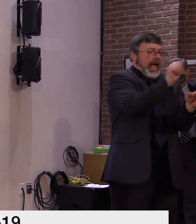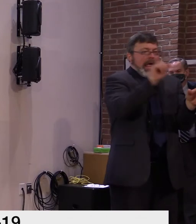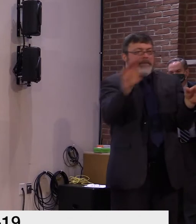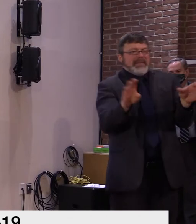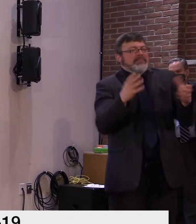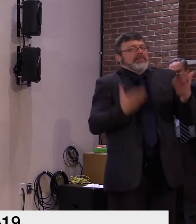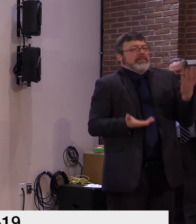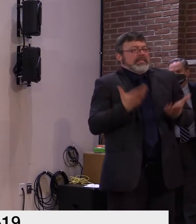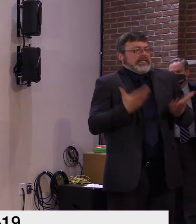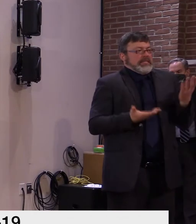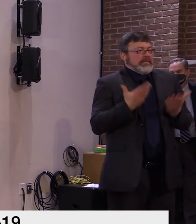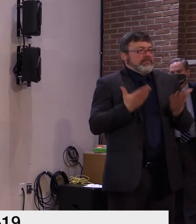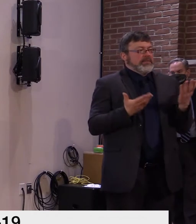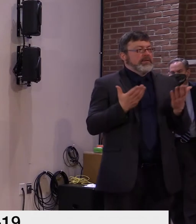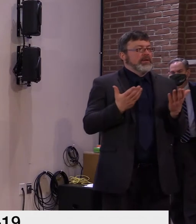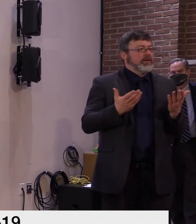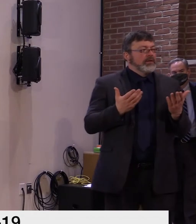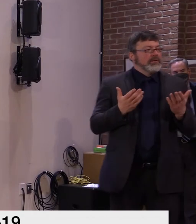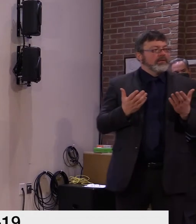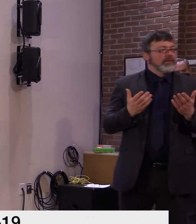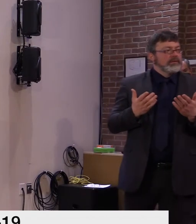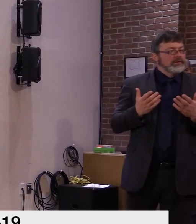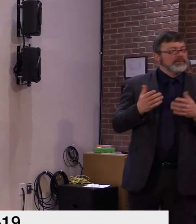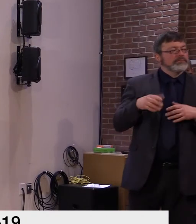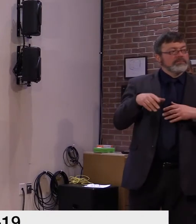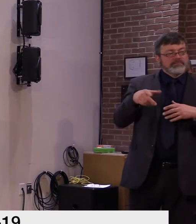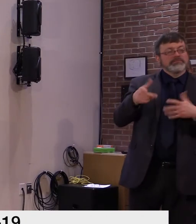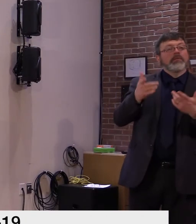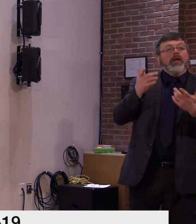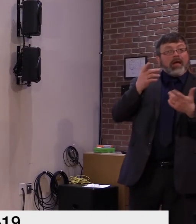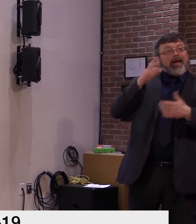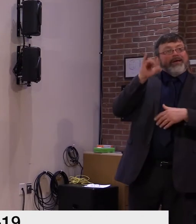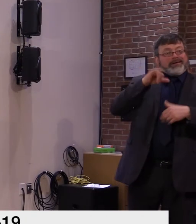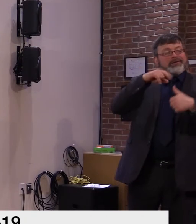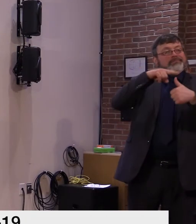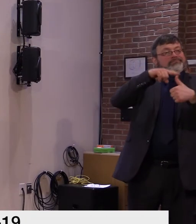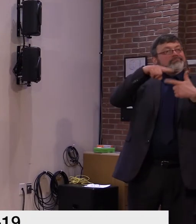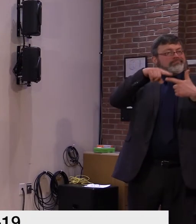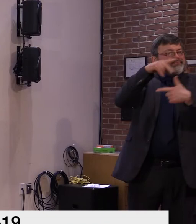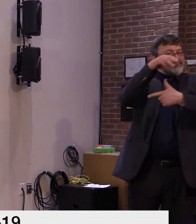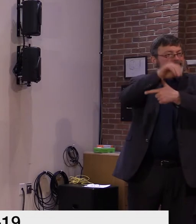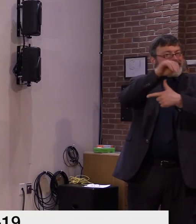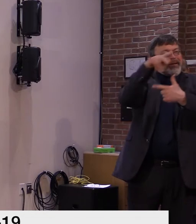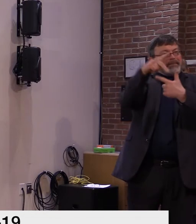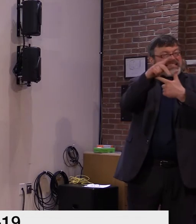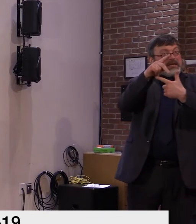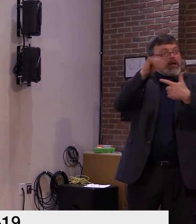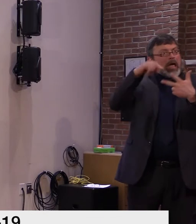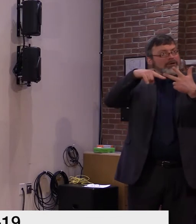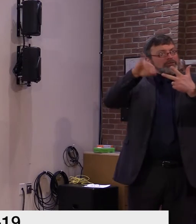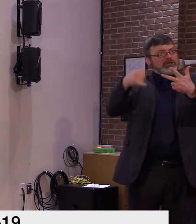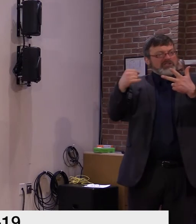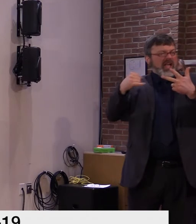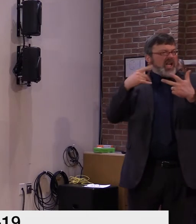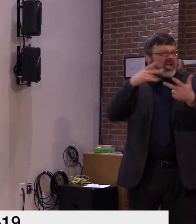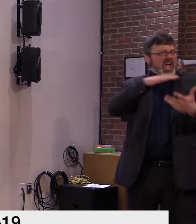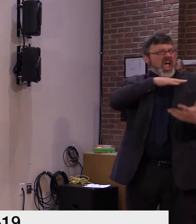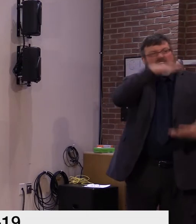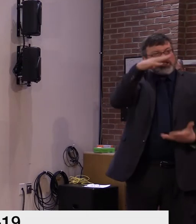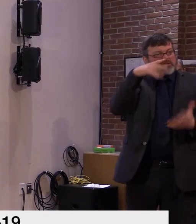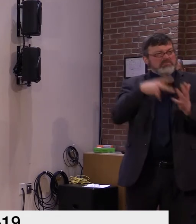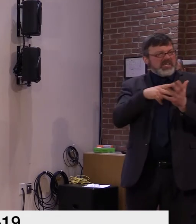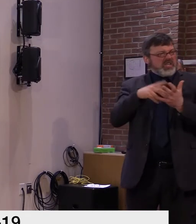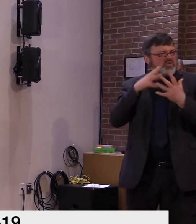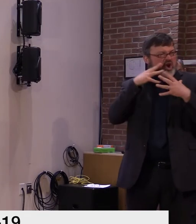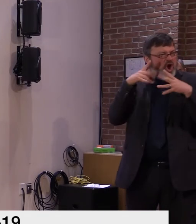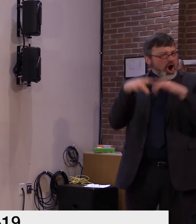I would say stay tuned on Tuesday. I will lay it all out for you. I was anticipating that answer.